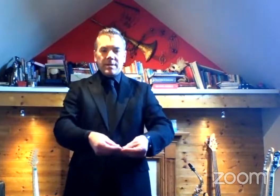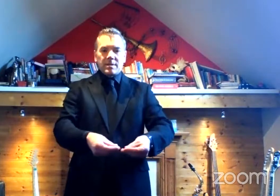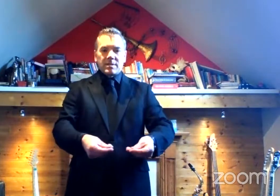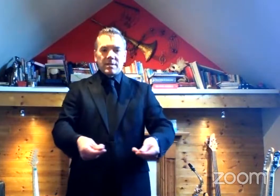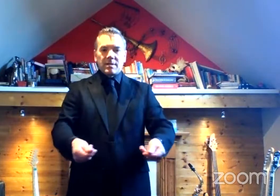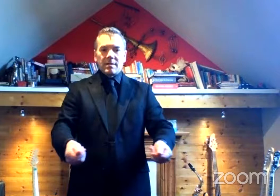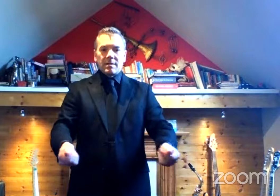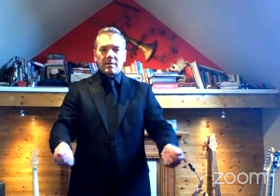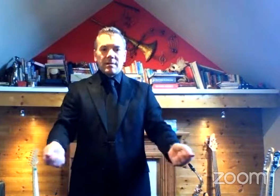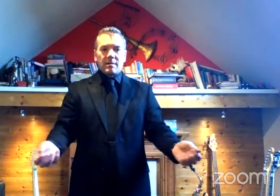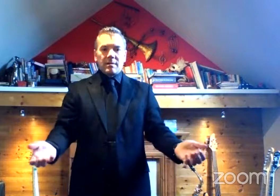then just